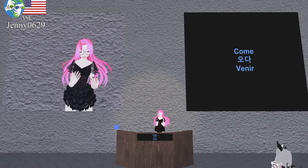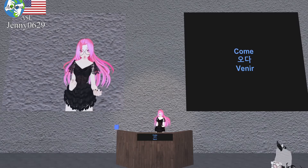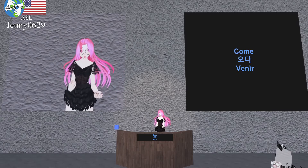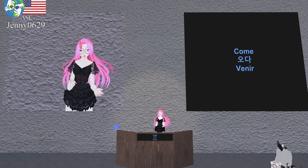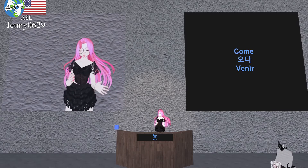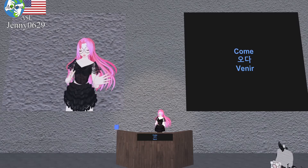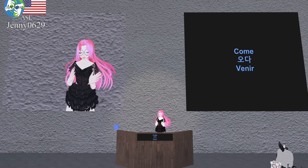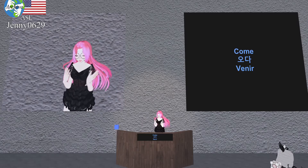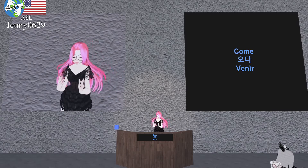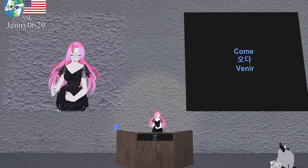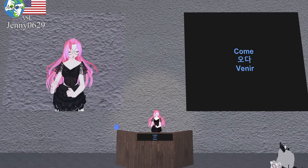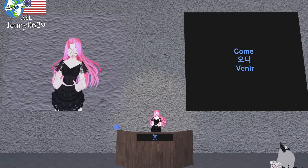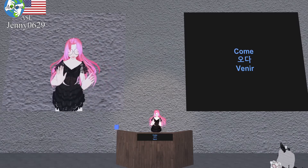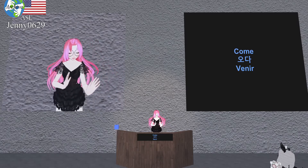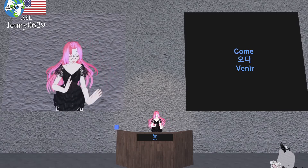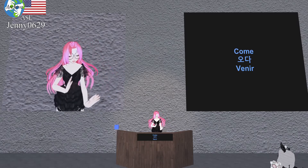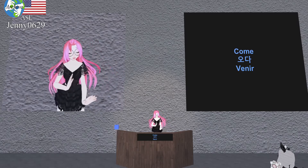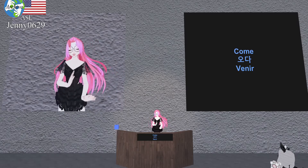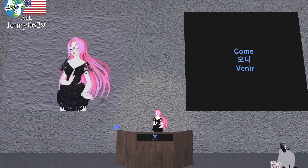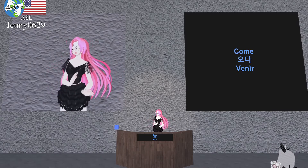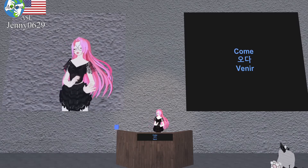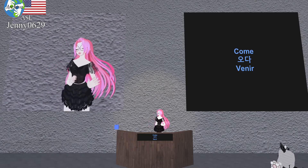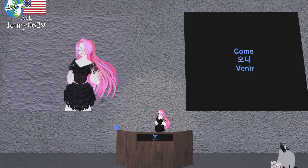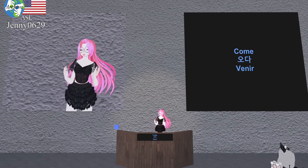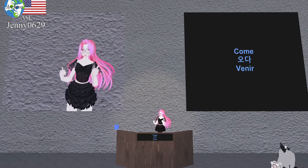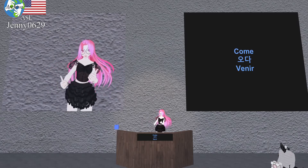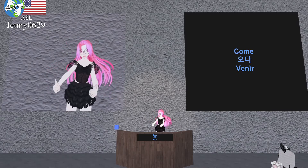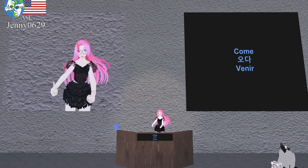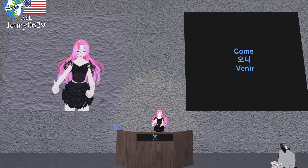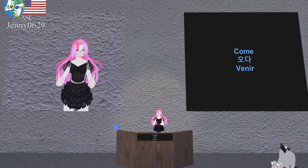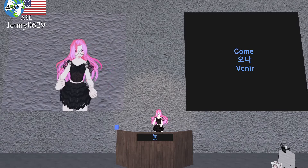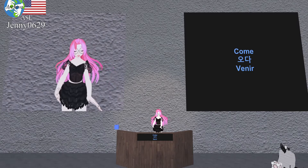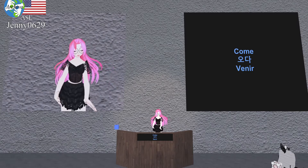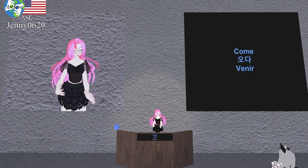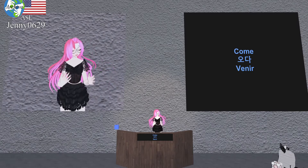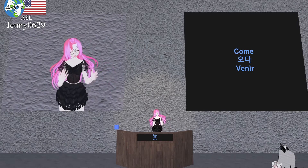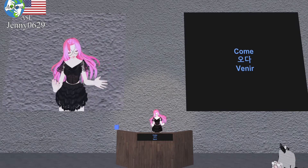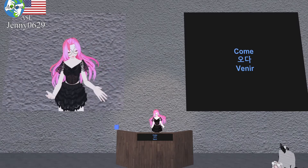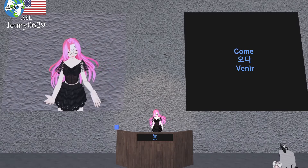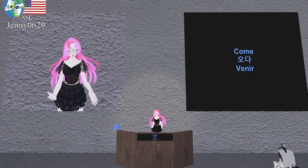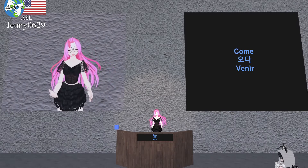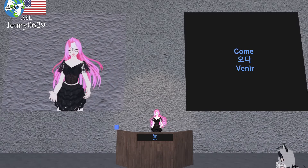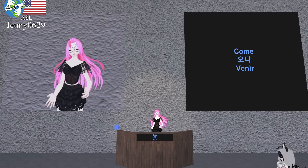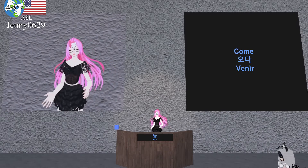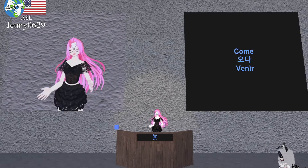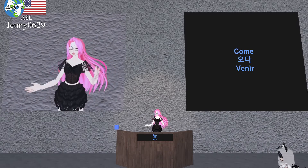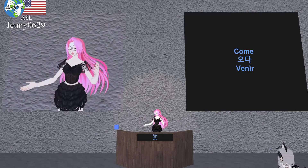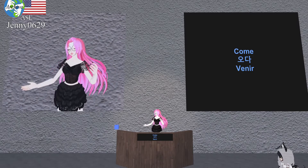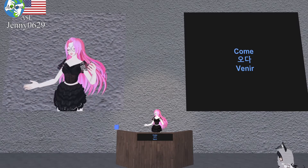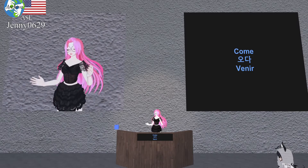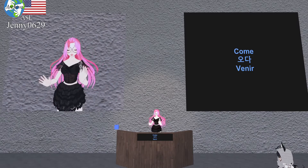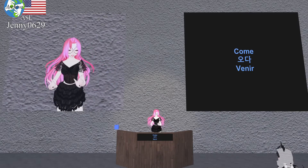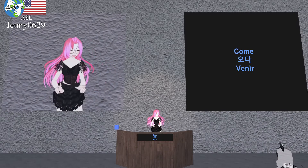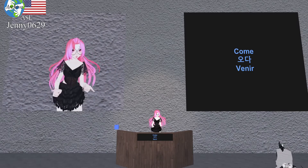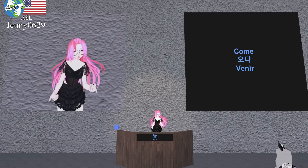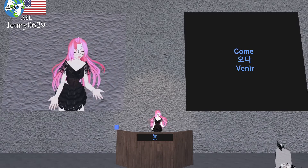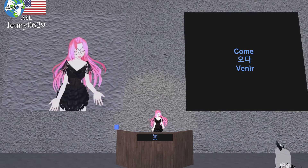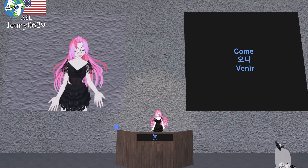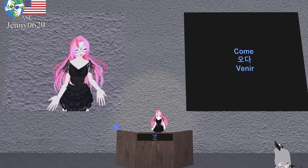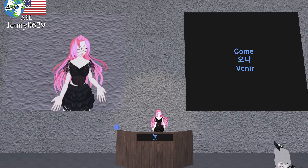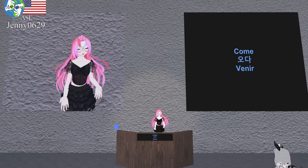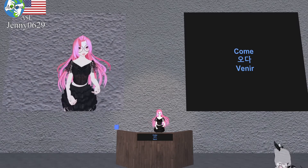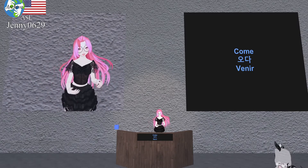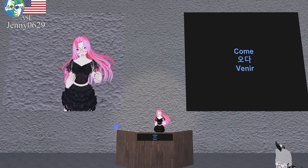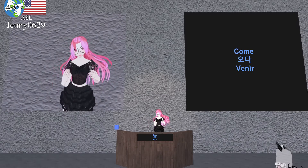asked me how to sign how are you, and I showed them, is that okay? I'm gonna be like, dude, yeah, that's awesome, thank you for doing that. But also at the